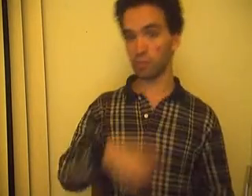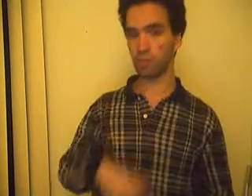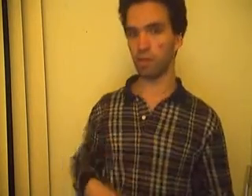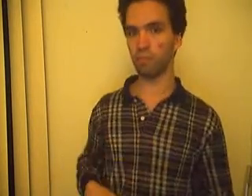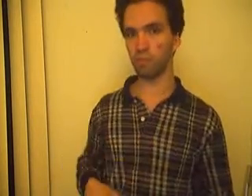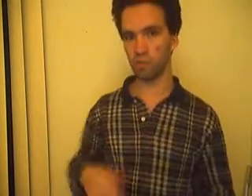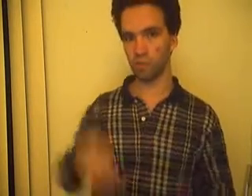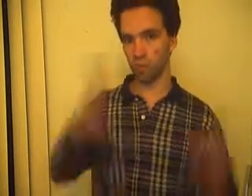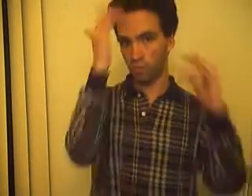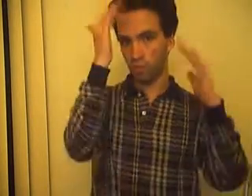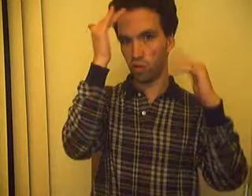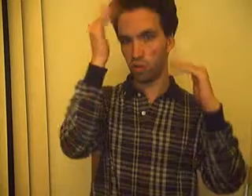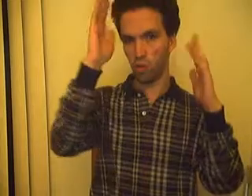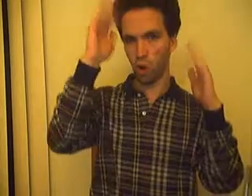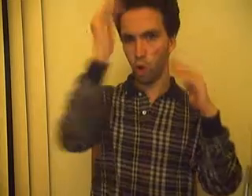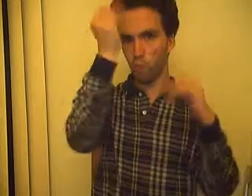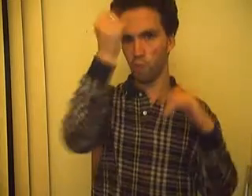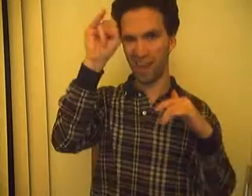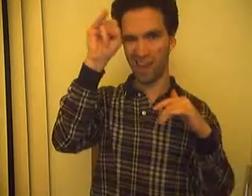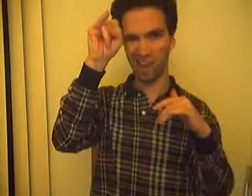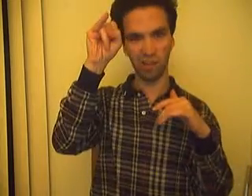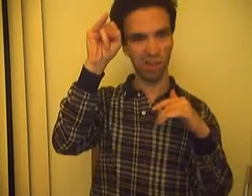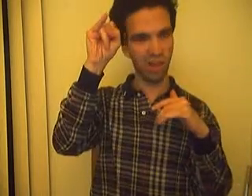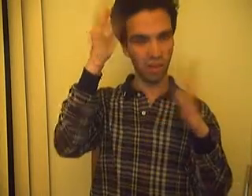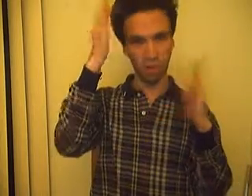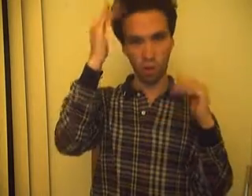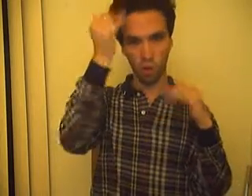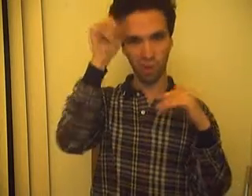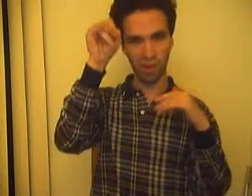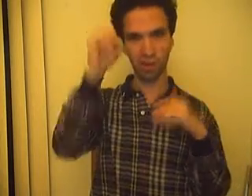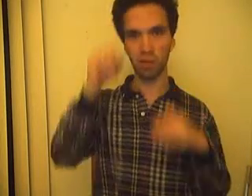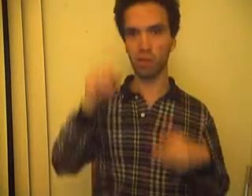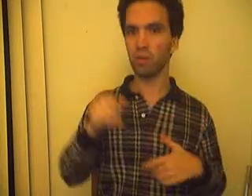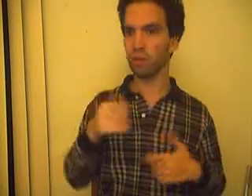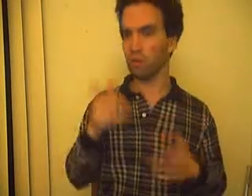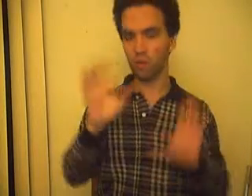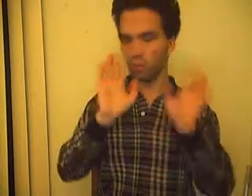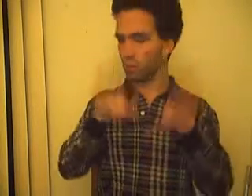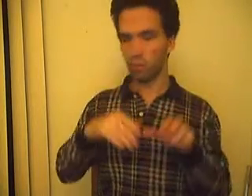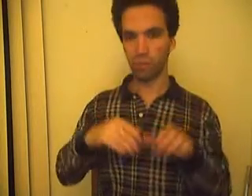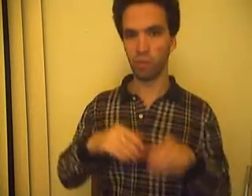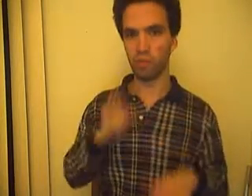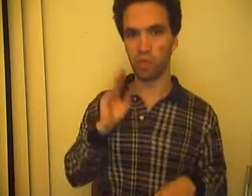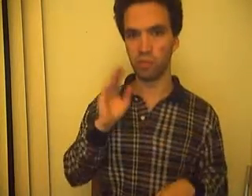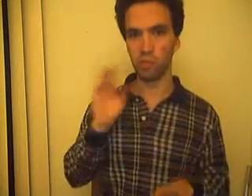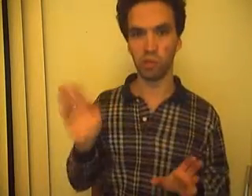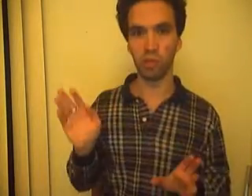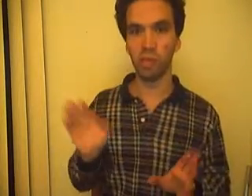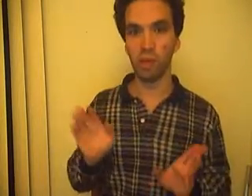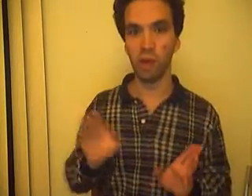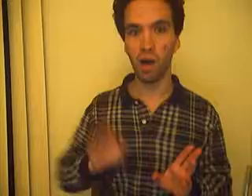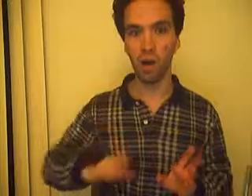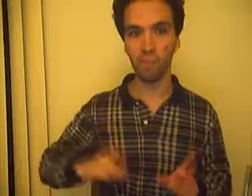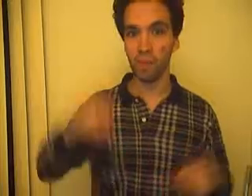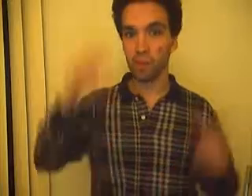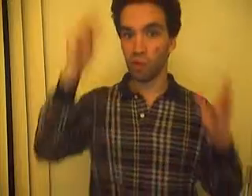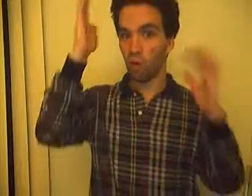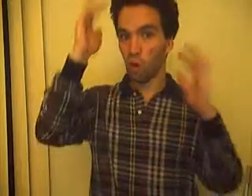C. So you'd go hoping, I think, hoping, but whatever, that's bullshit. So